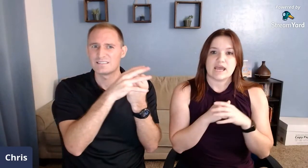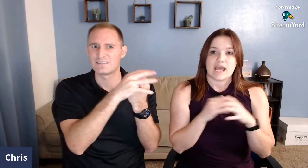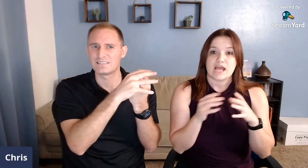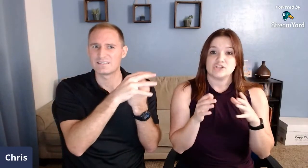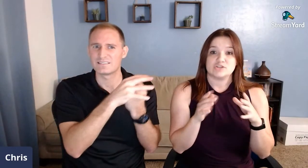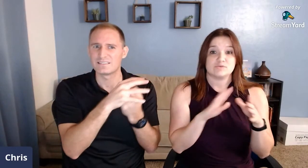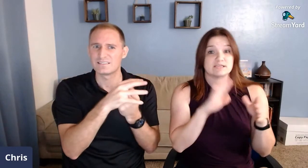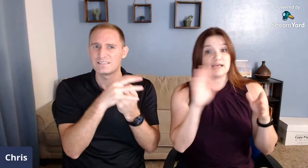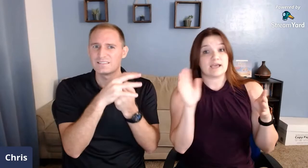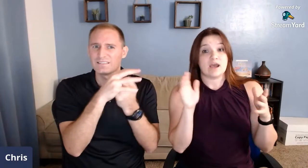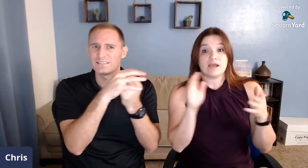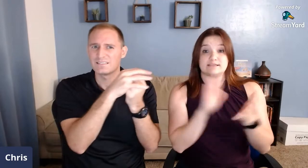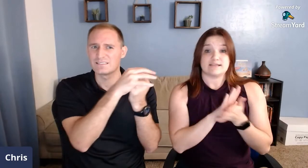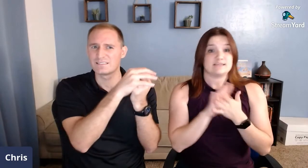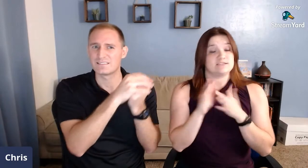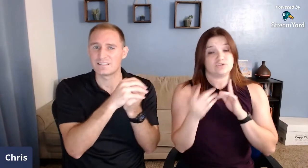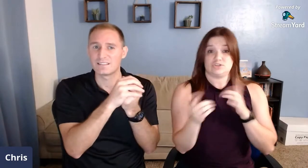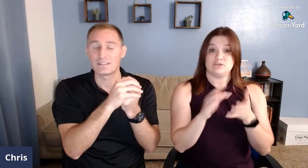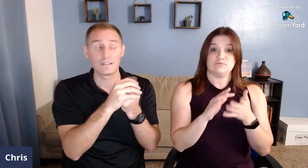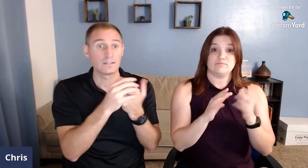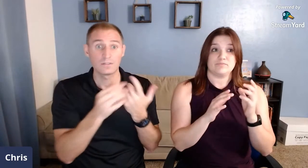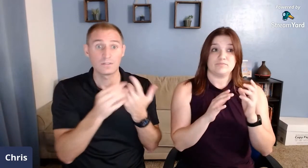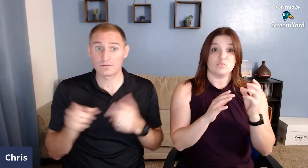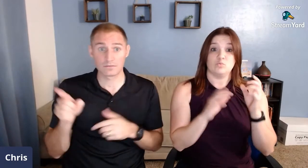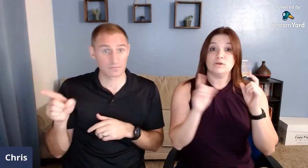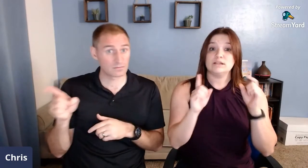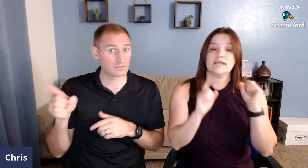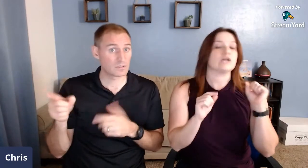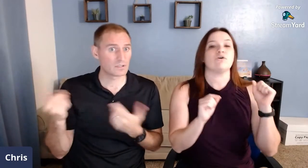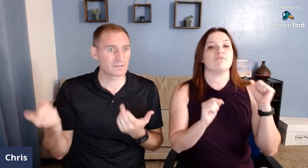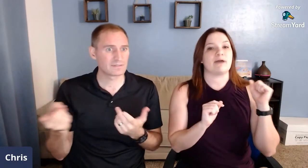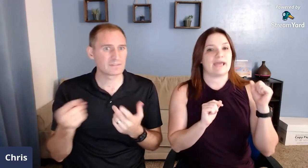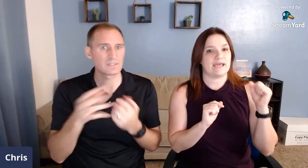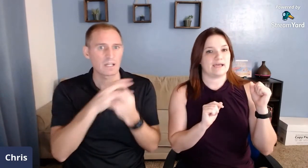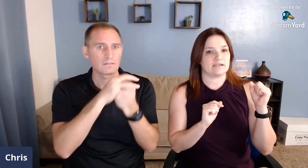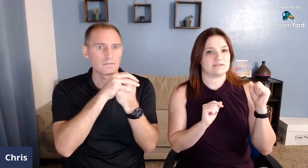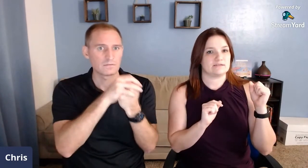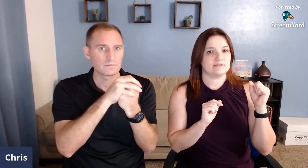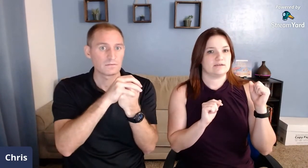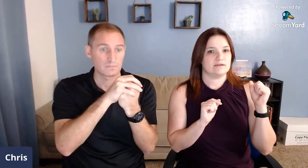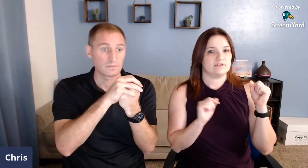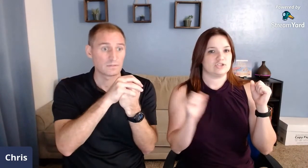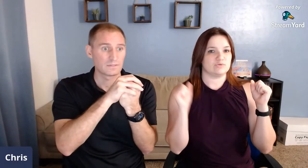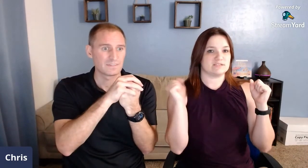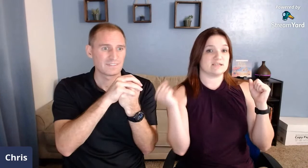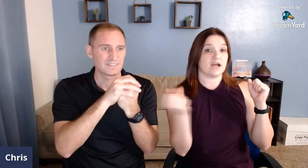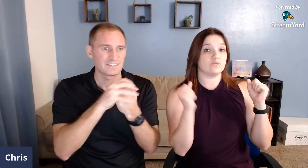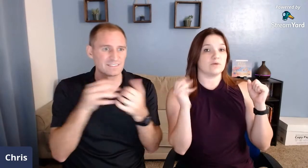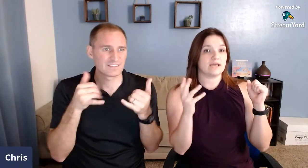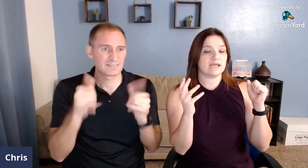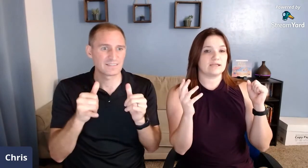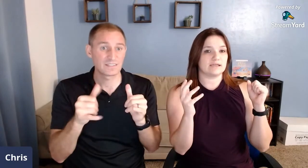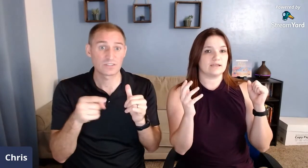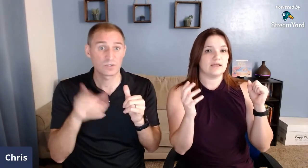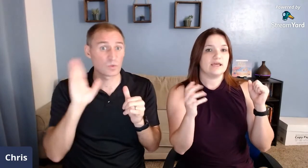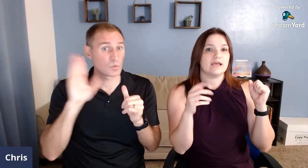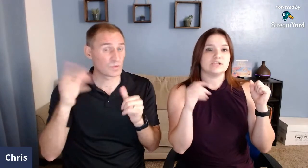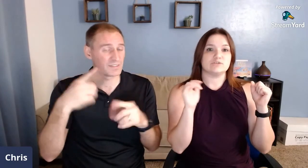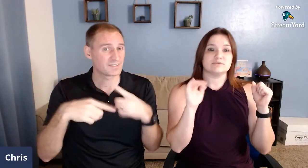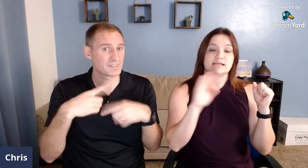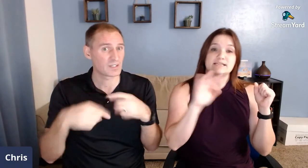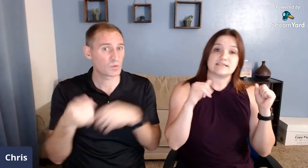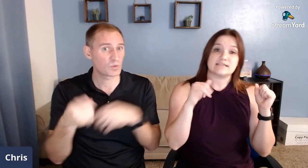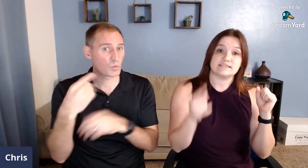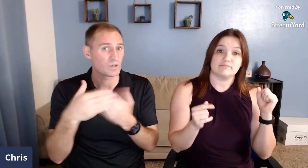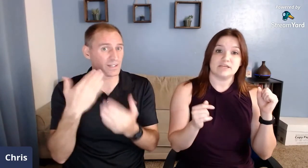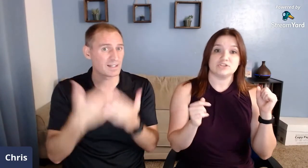everything. And she was like, "It's nice." So she wouldn't let go of my hand. She would sign one-handed, and